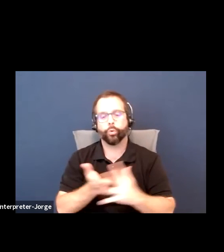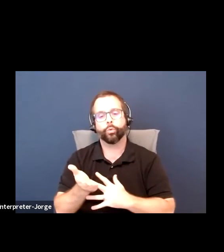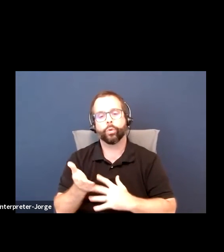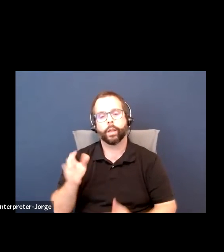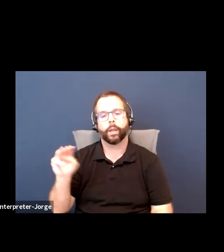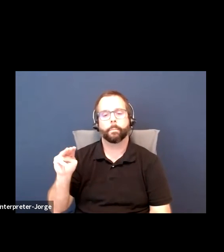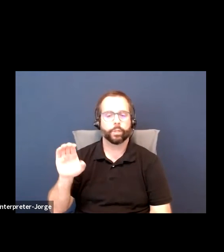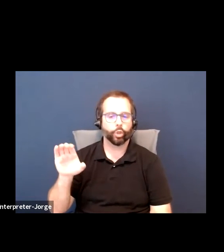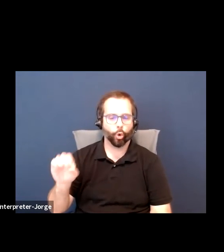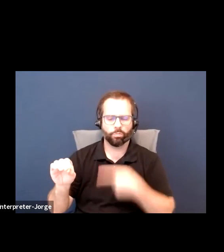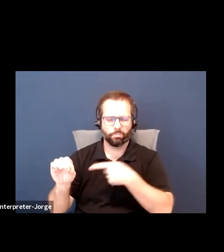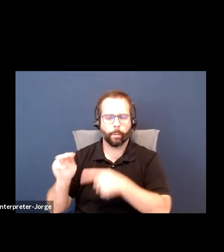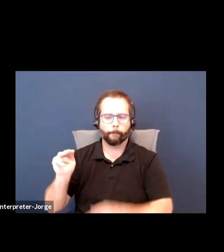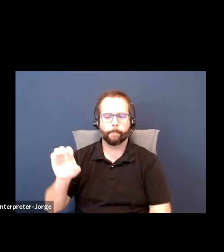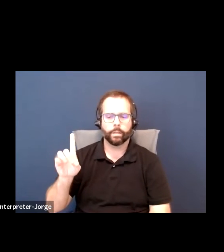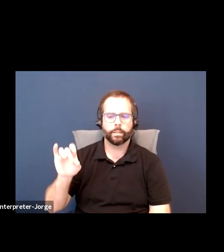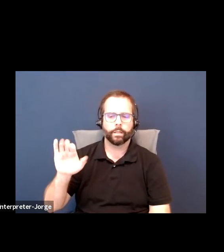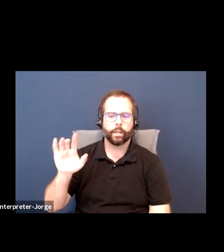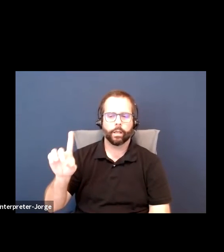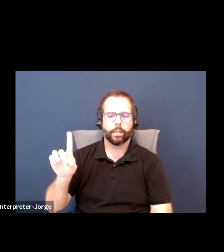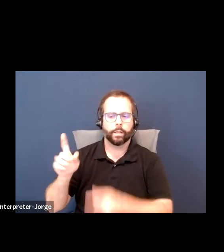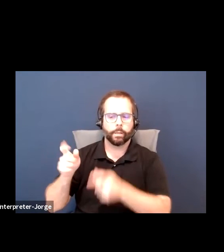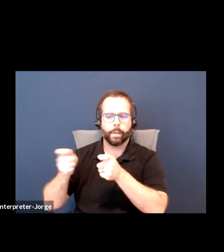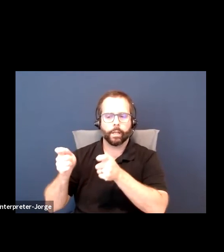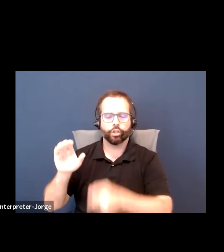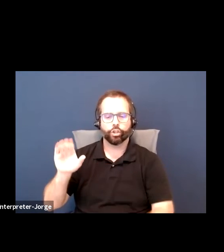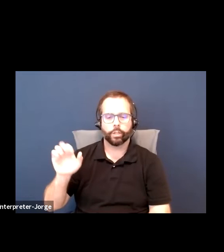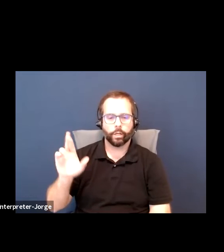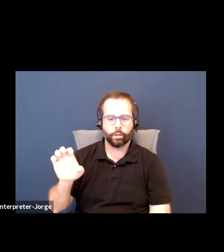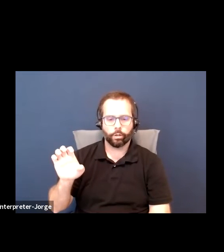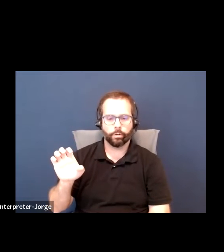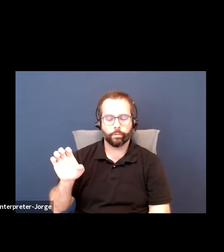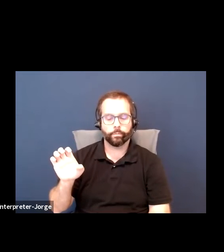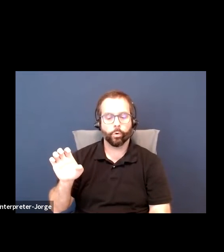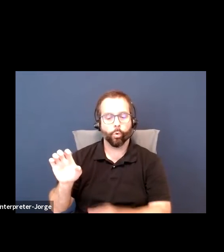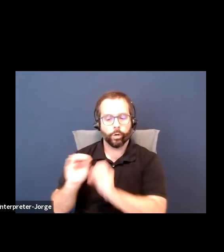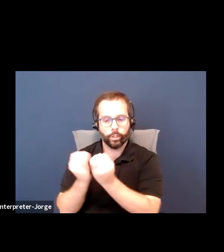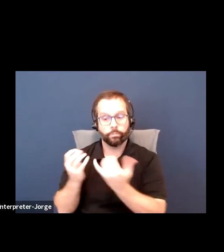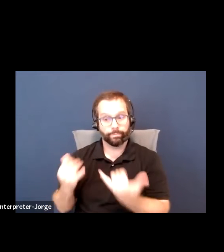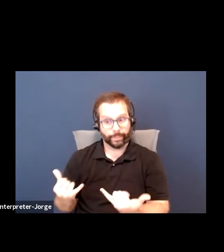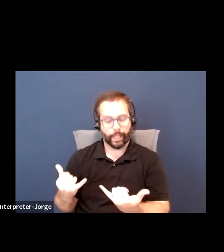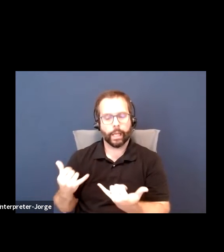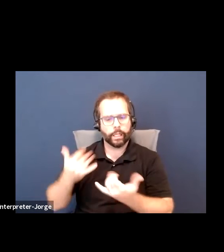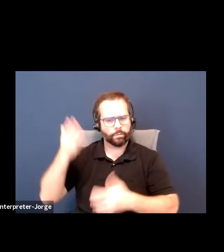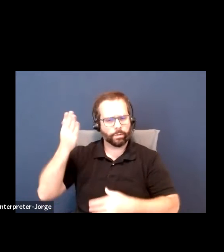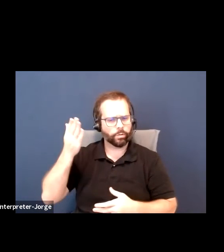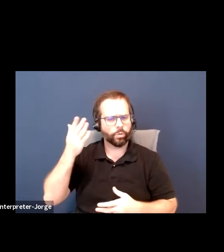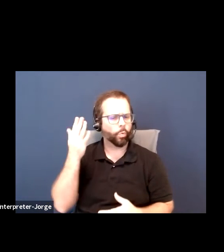care. The reason that we decided that we were going to do this today came about from a discussion that Mary and I